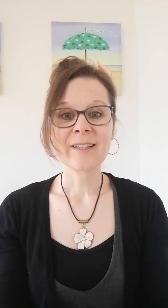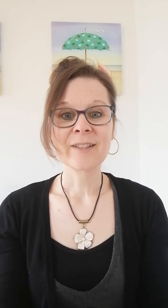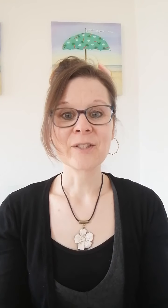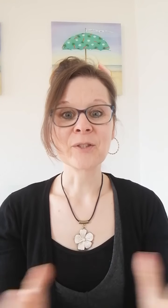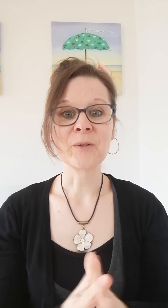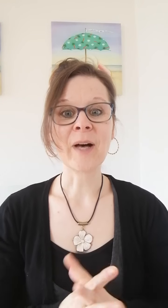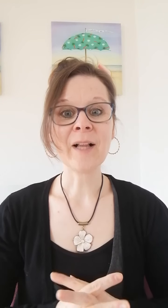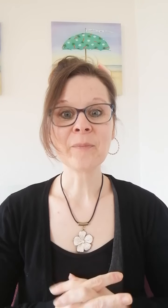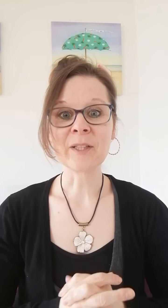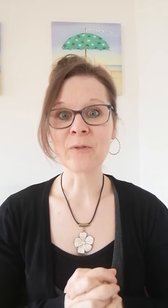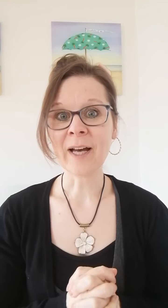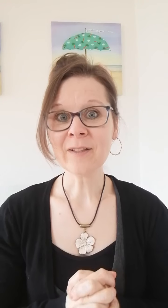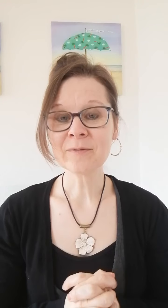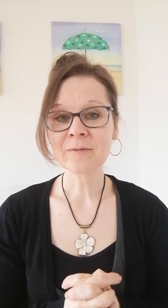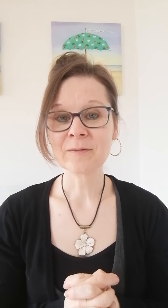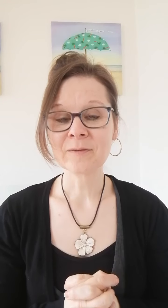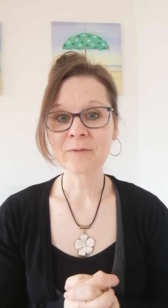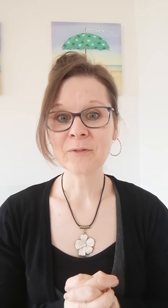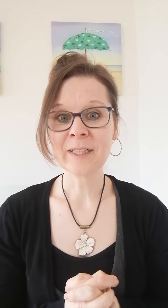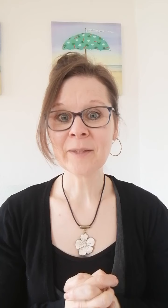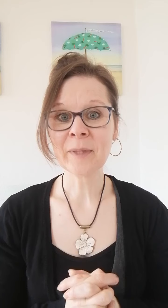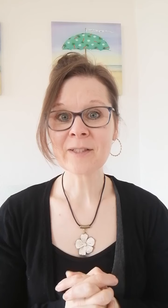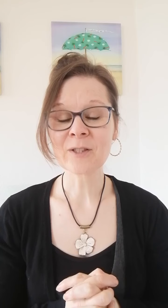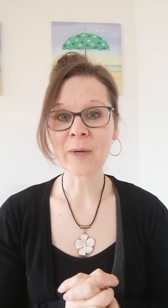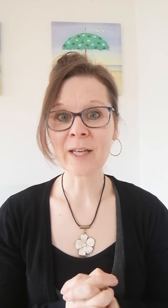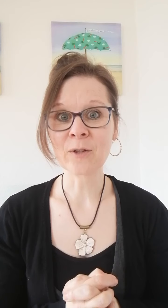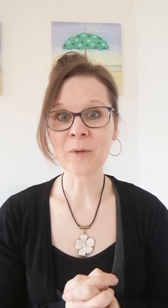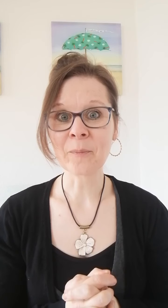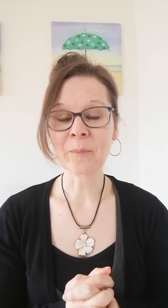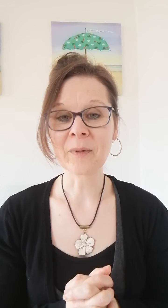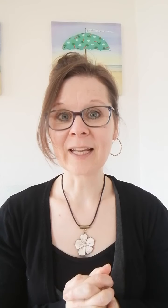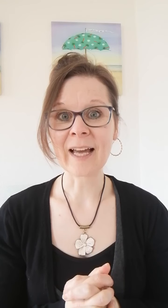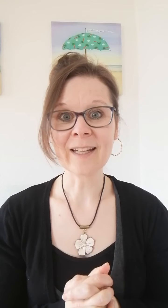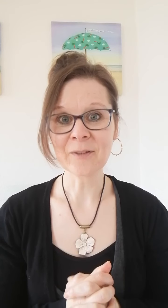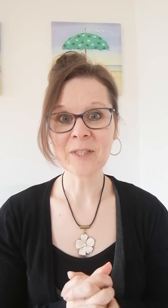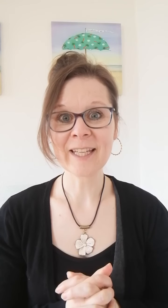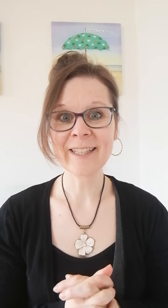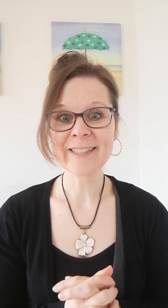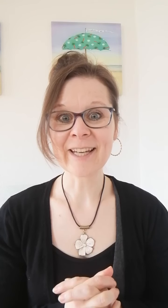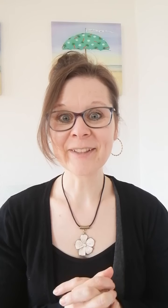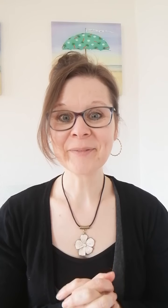So I'll be cried for a little bit so I can open up the light language healing channel.